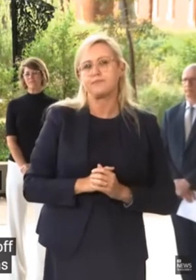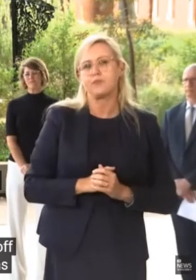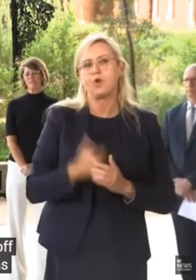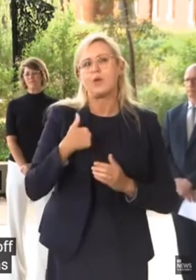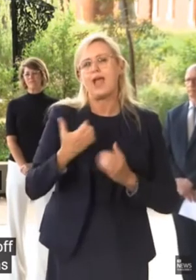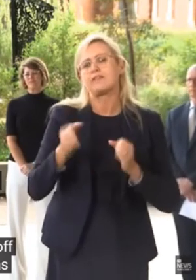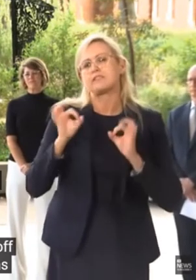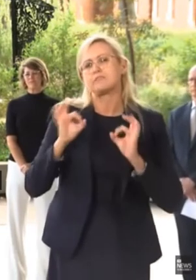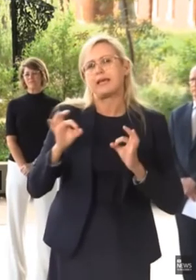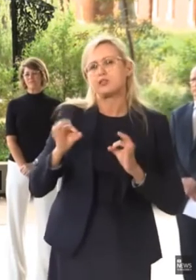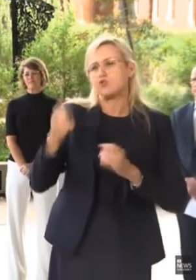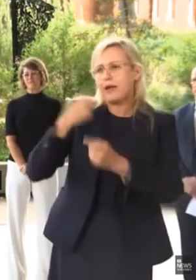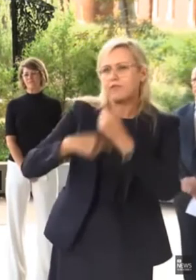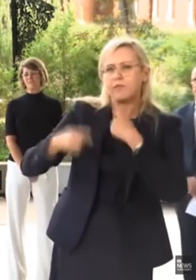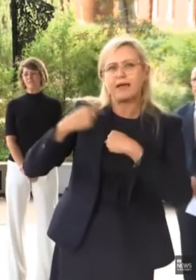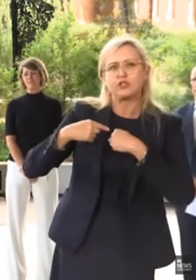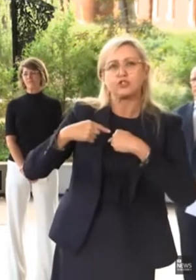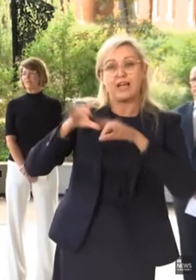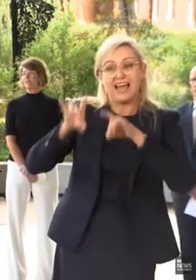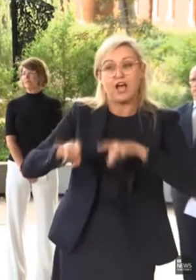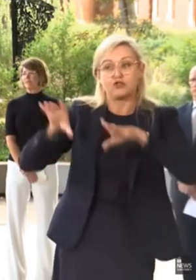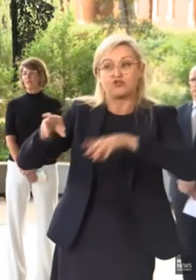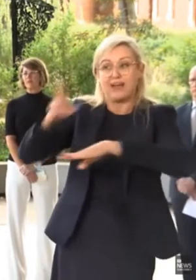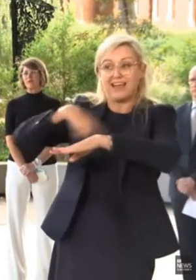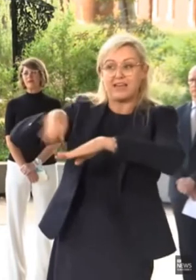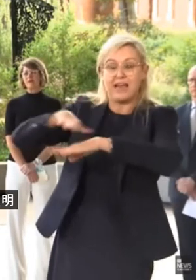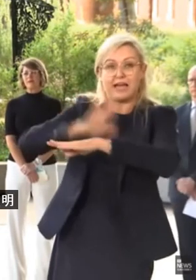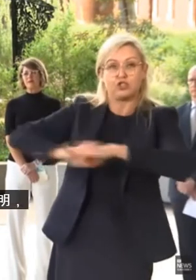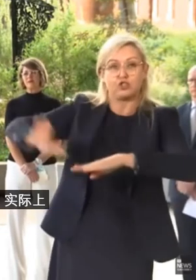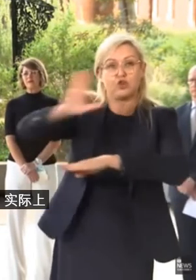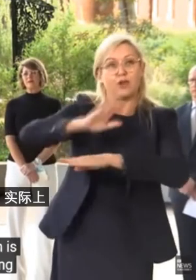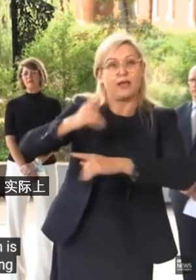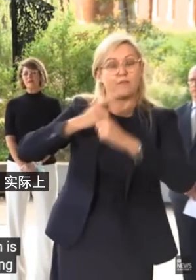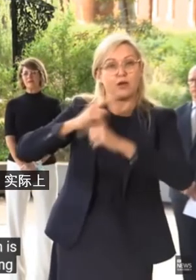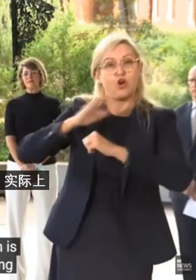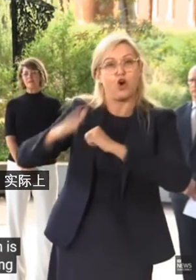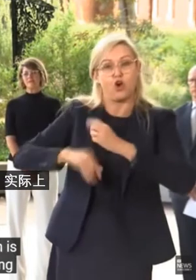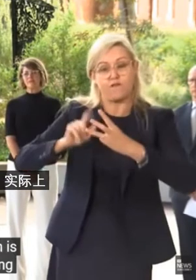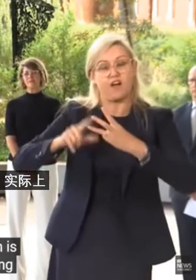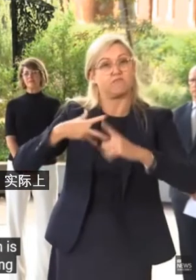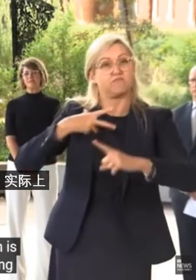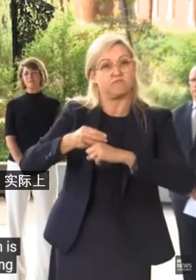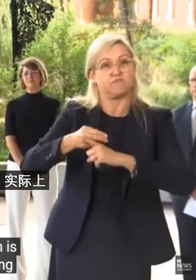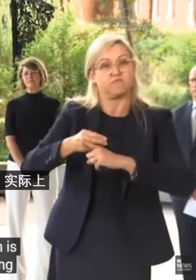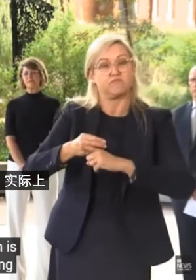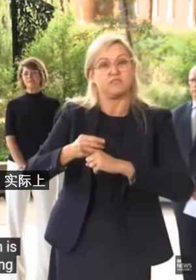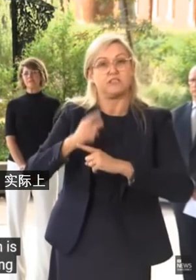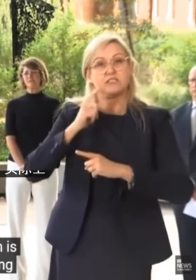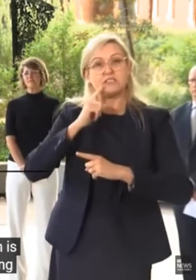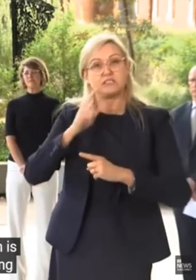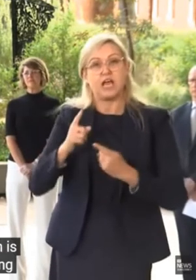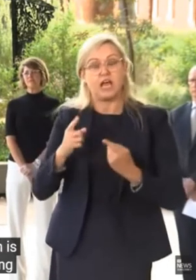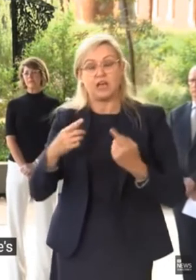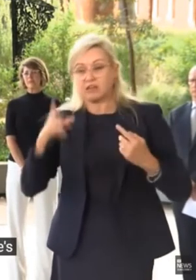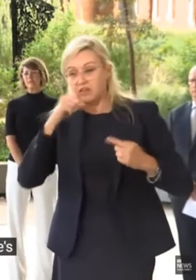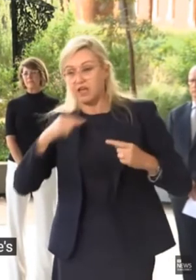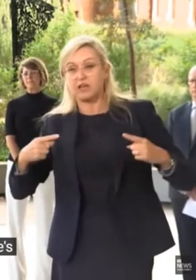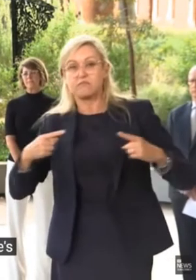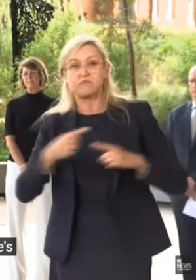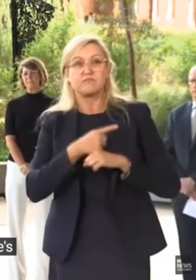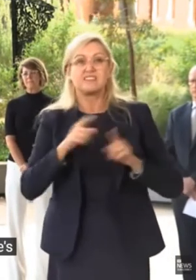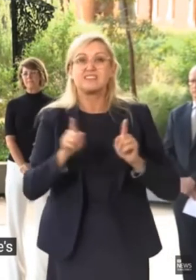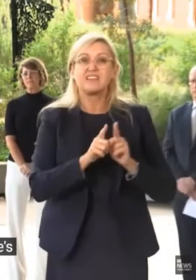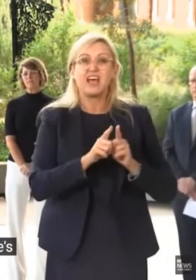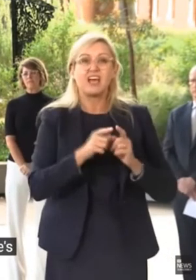safety data, which is the national safety monitoring data, shows that in fact there's a similar profile of side effects such as those